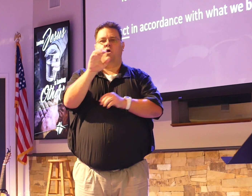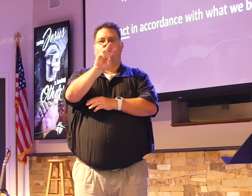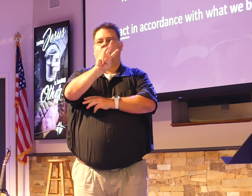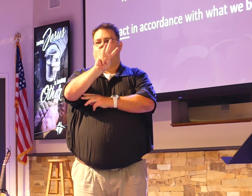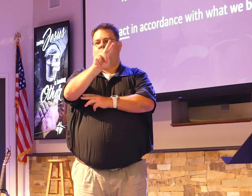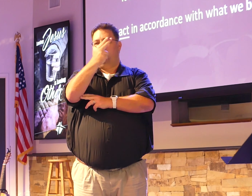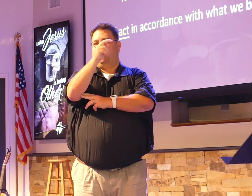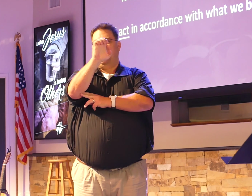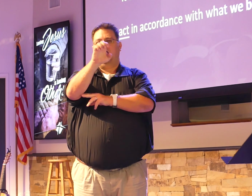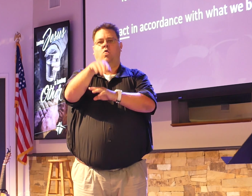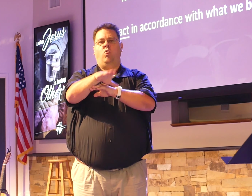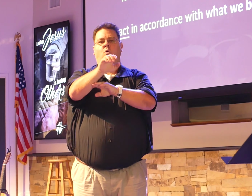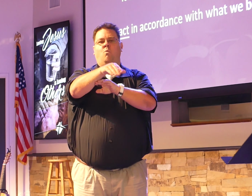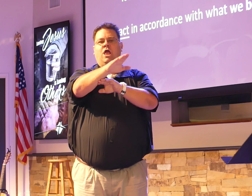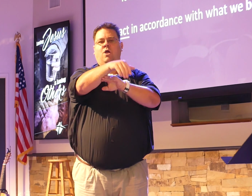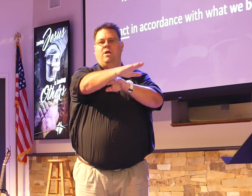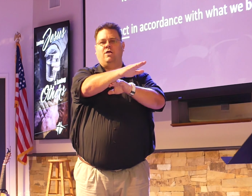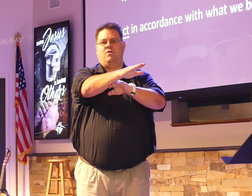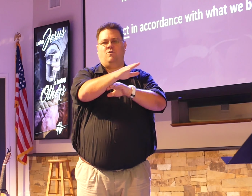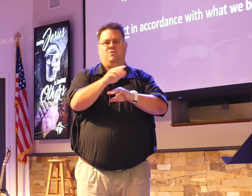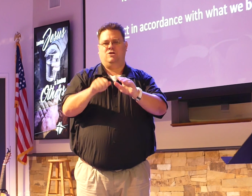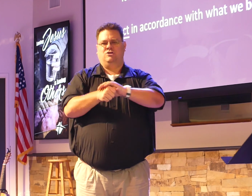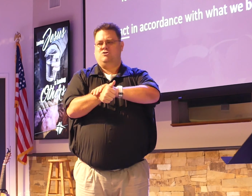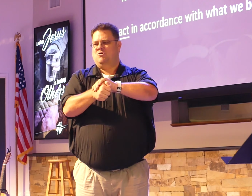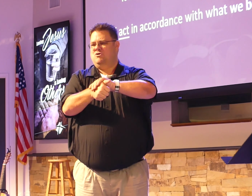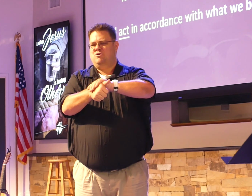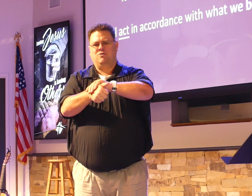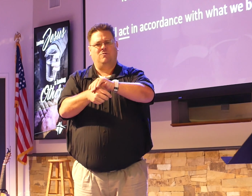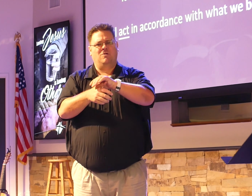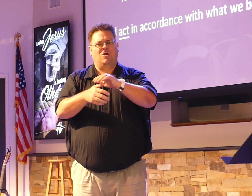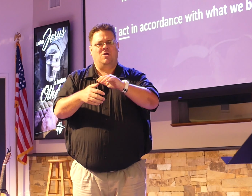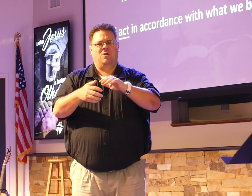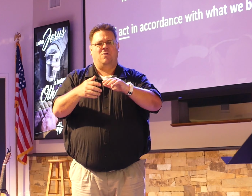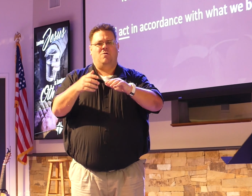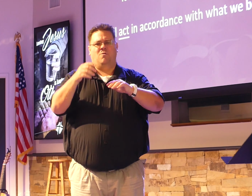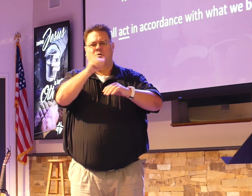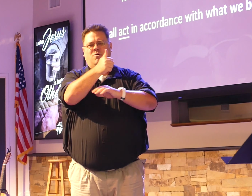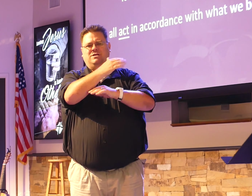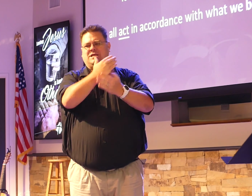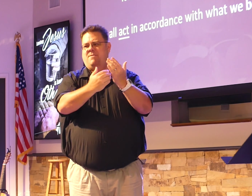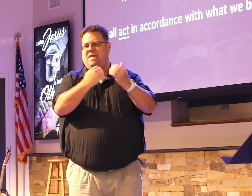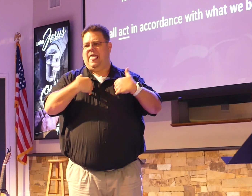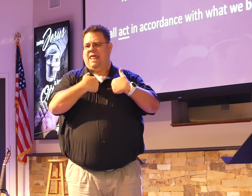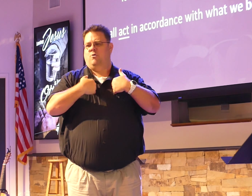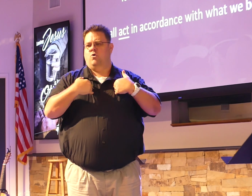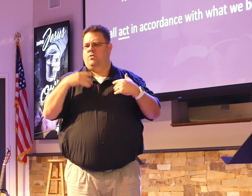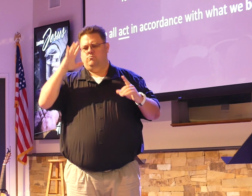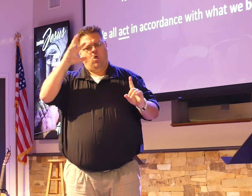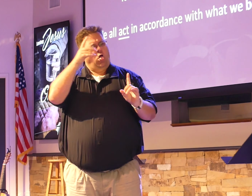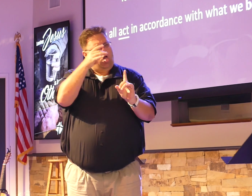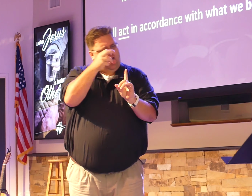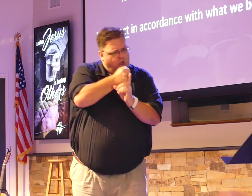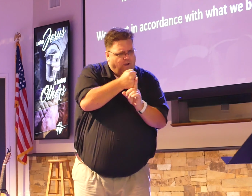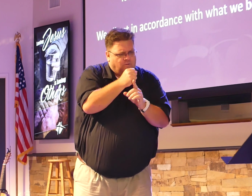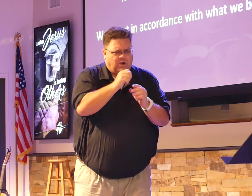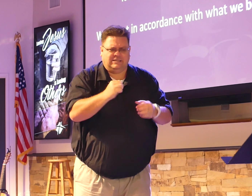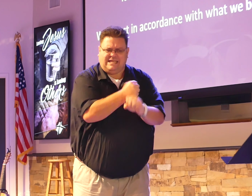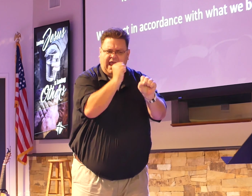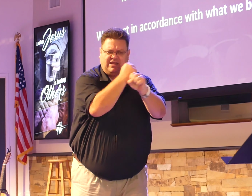Or gopher turtles. Or some other species of animals. And that's fine. But that's what they're all